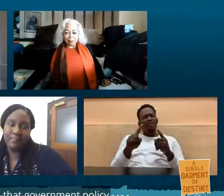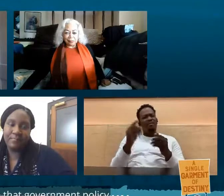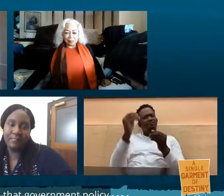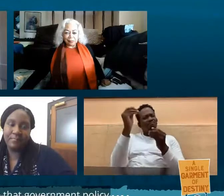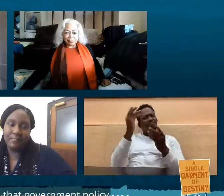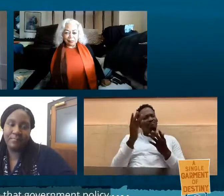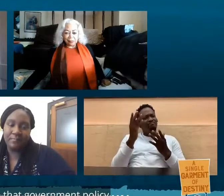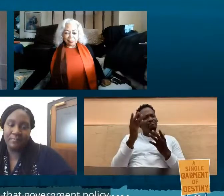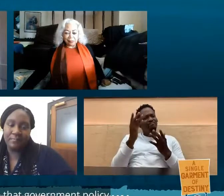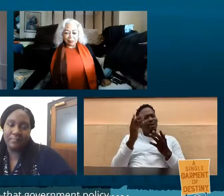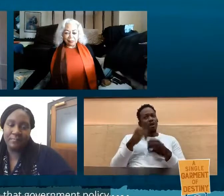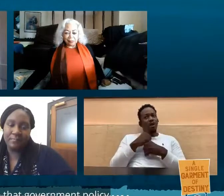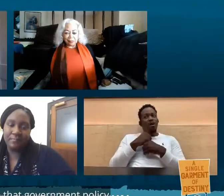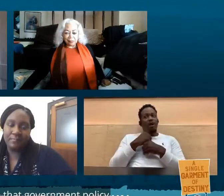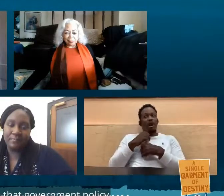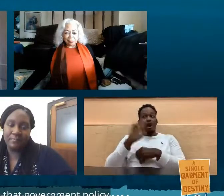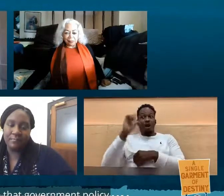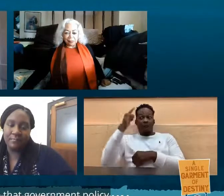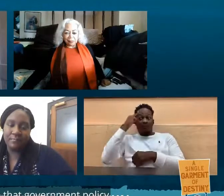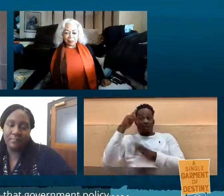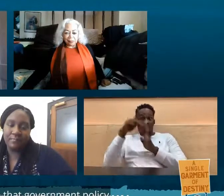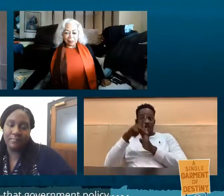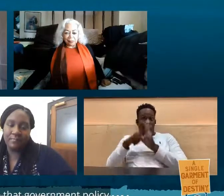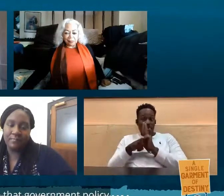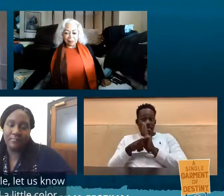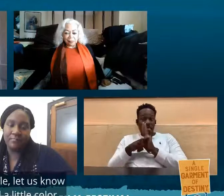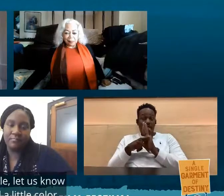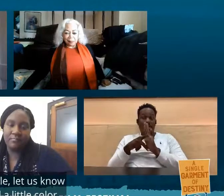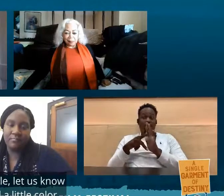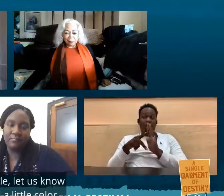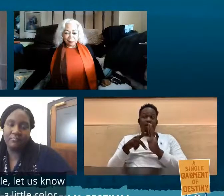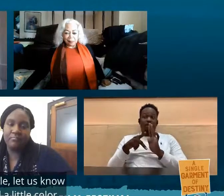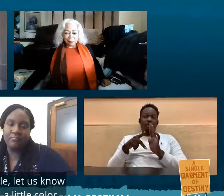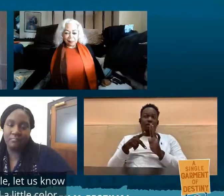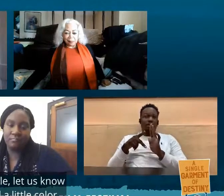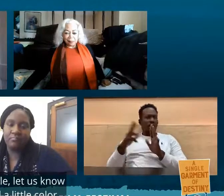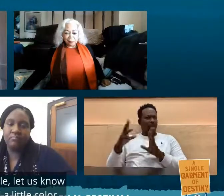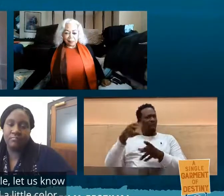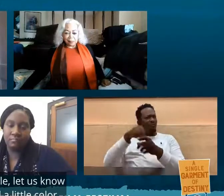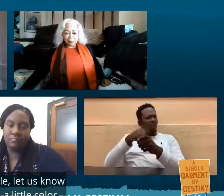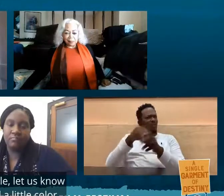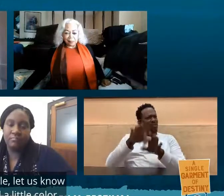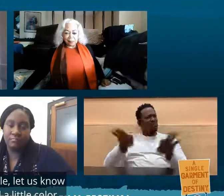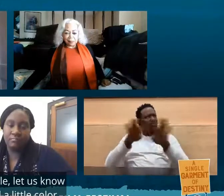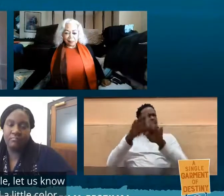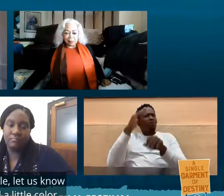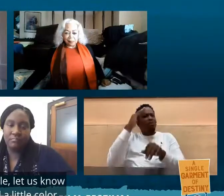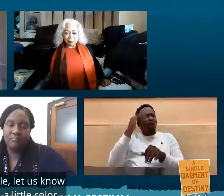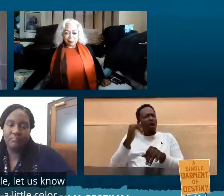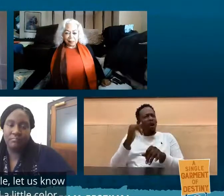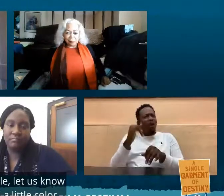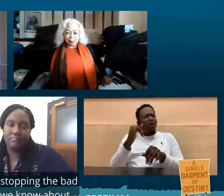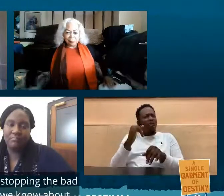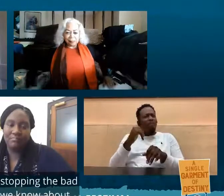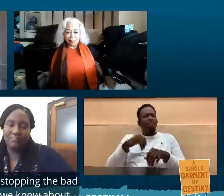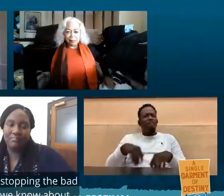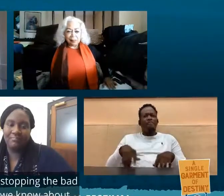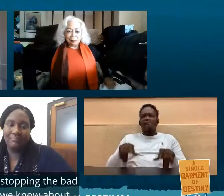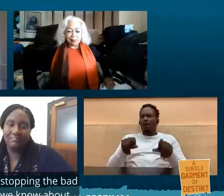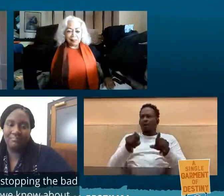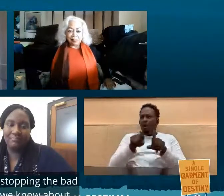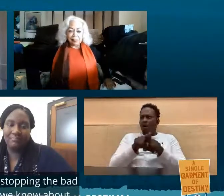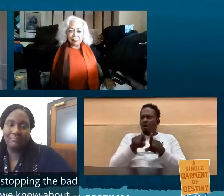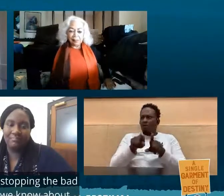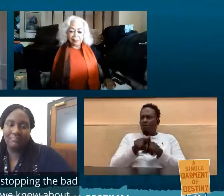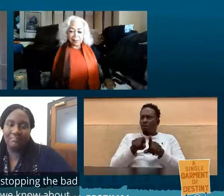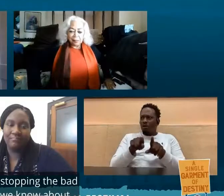make sure that government policy plays a role. Let us know. And add a little color for us. And